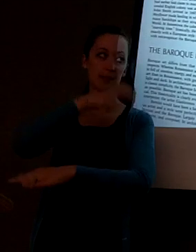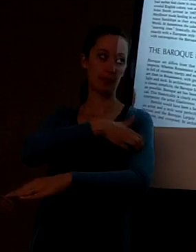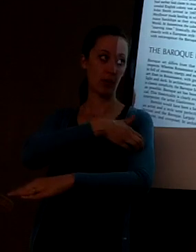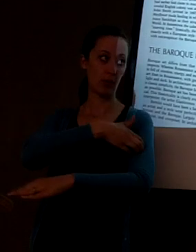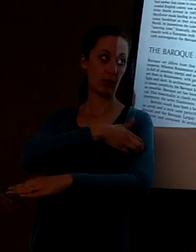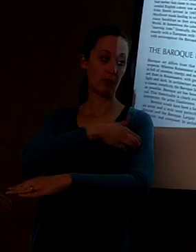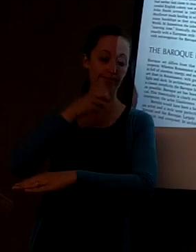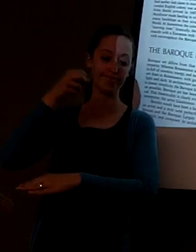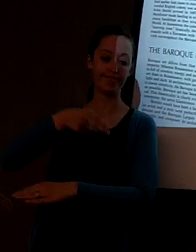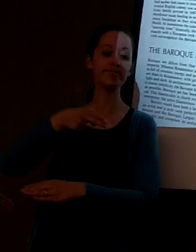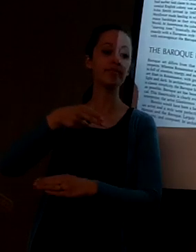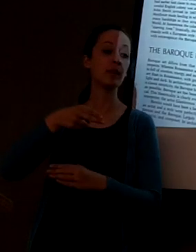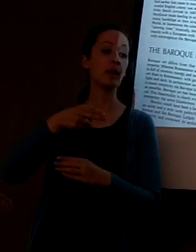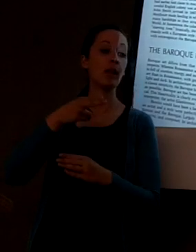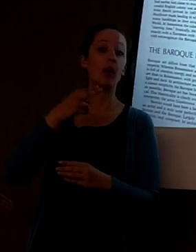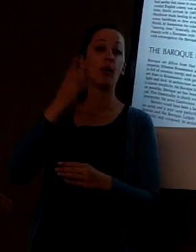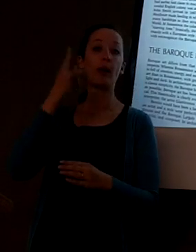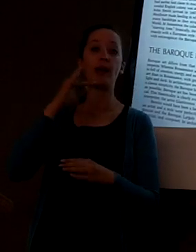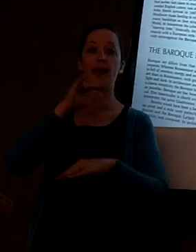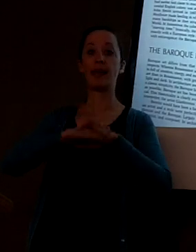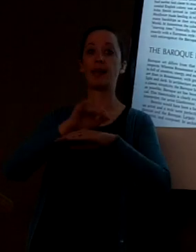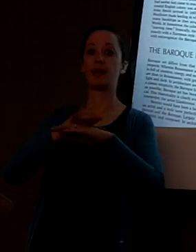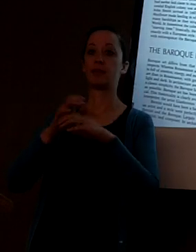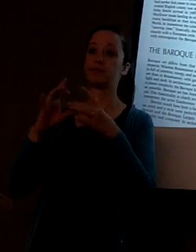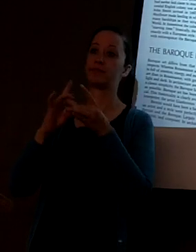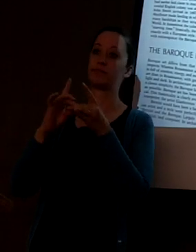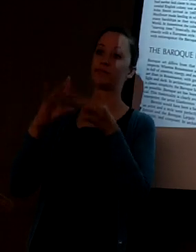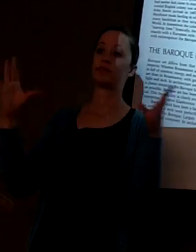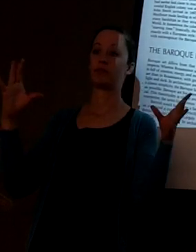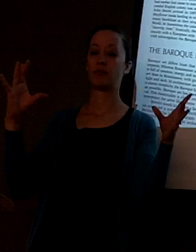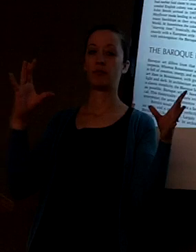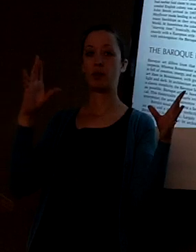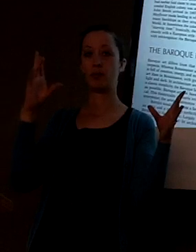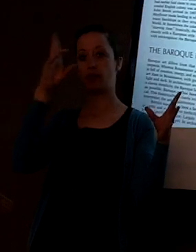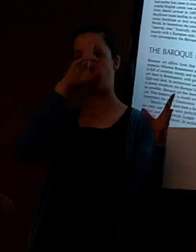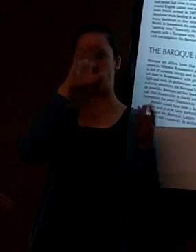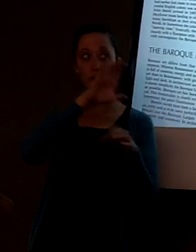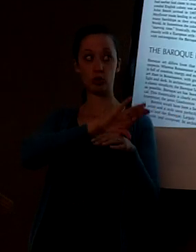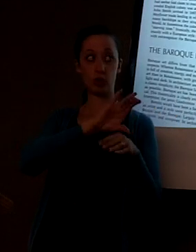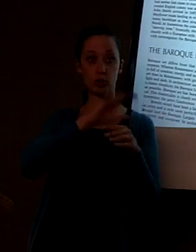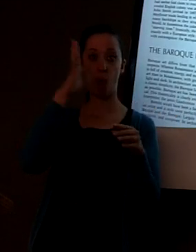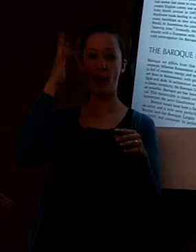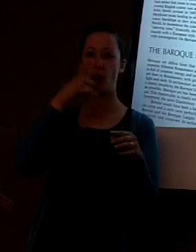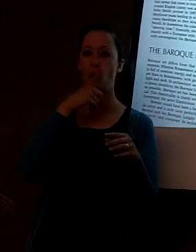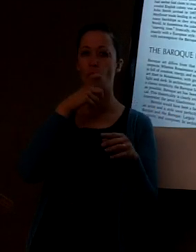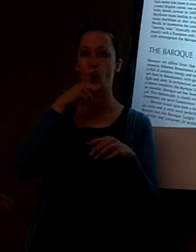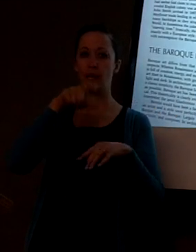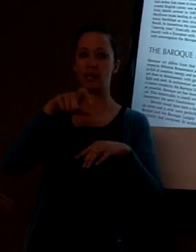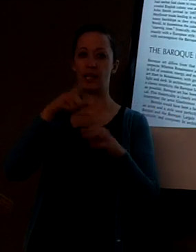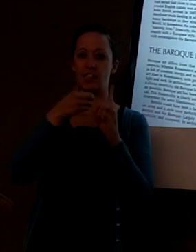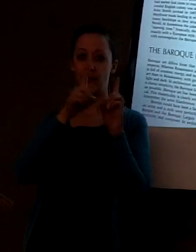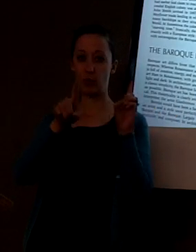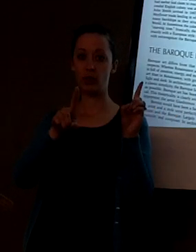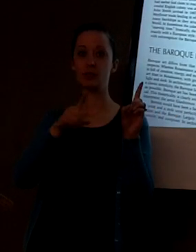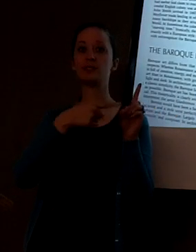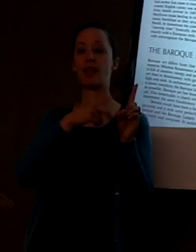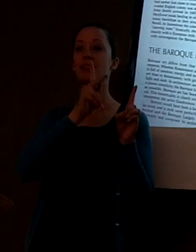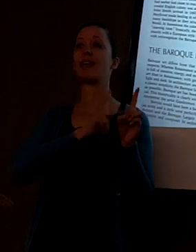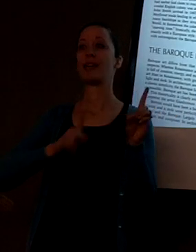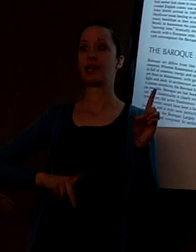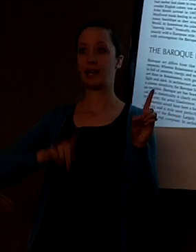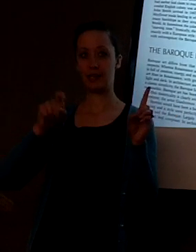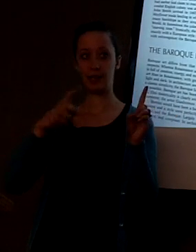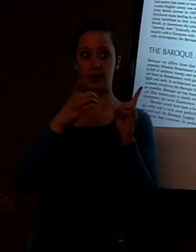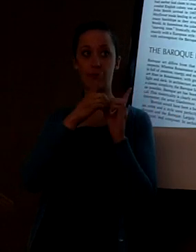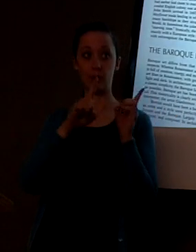made possible because England had completely broken away, because who needed a divorce? The king. The king, and